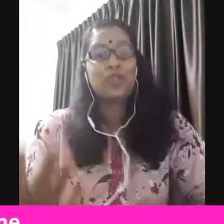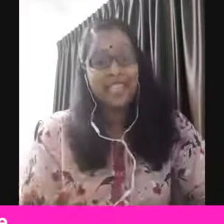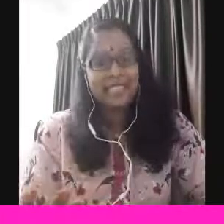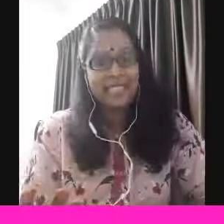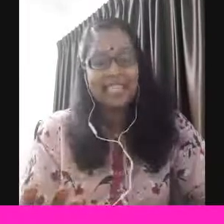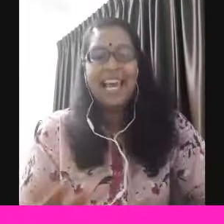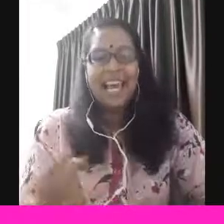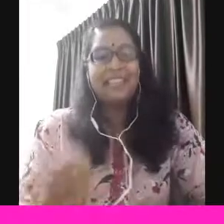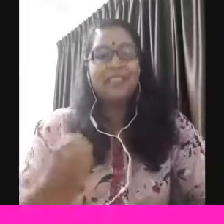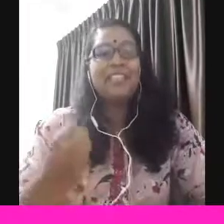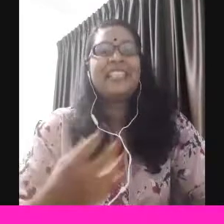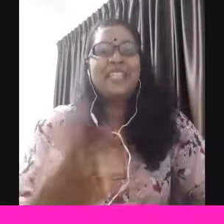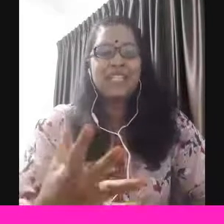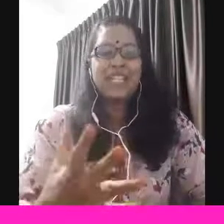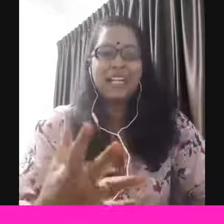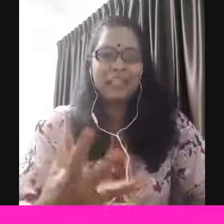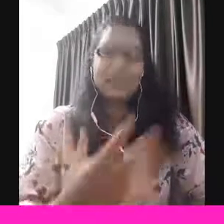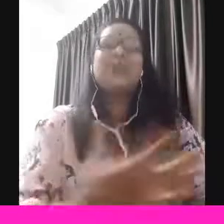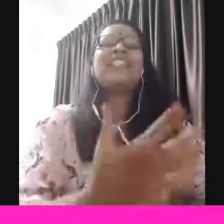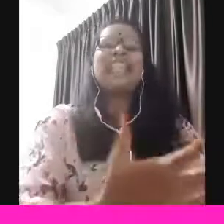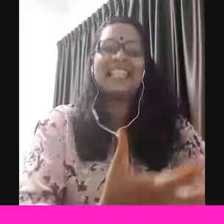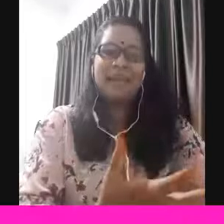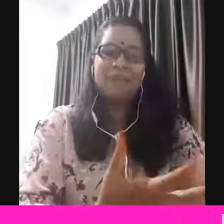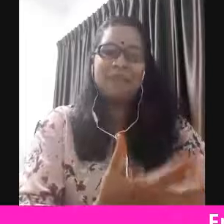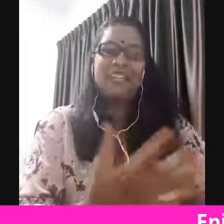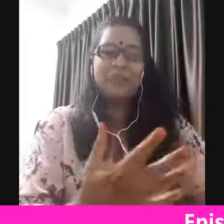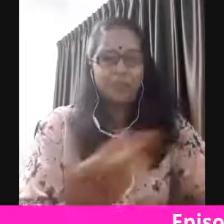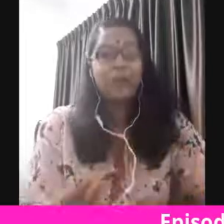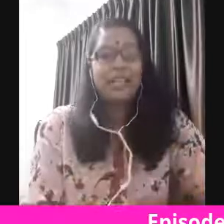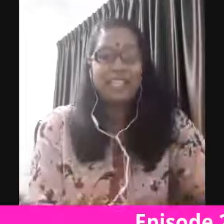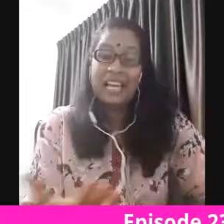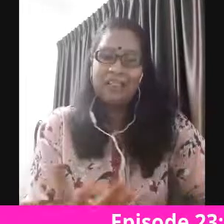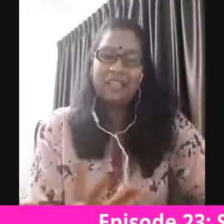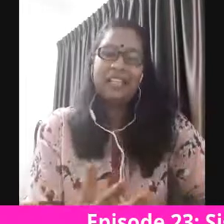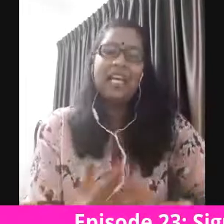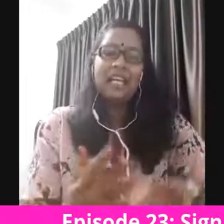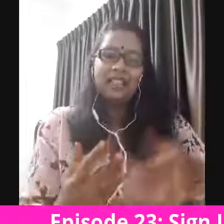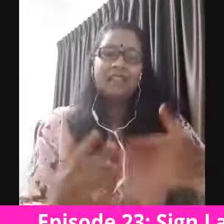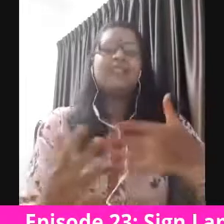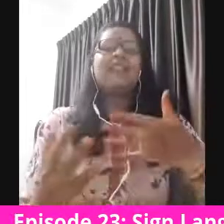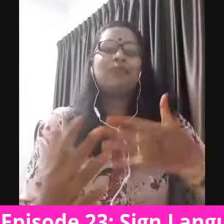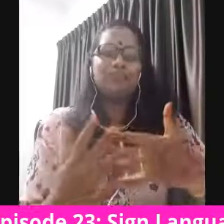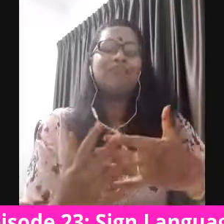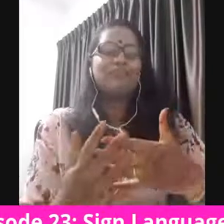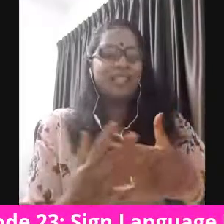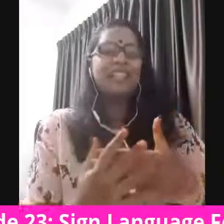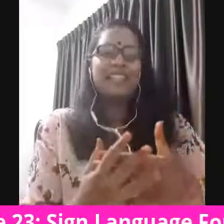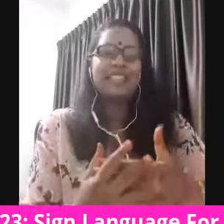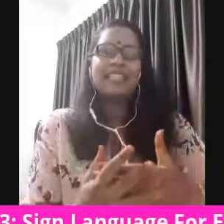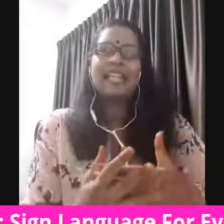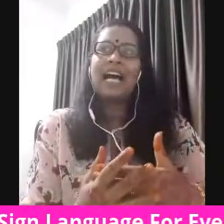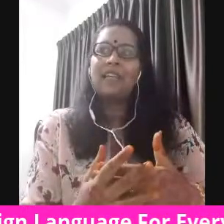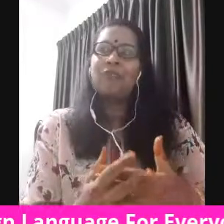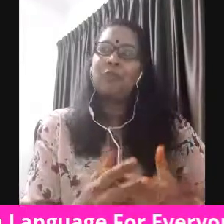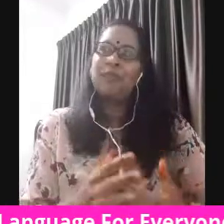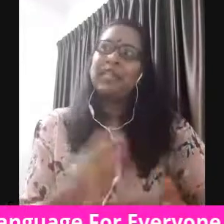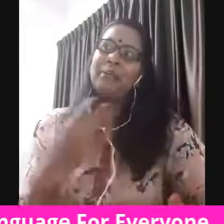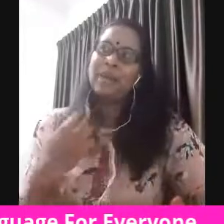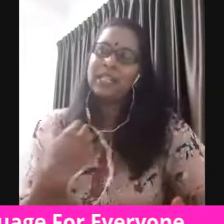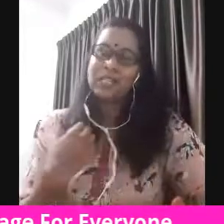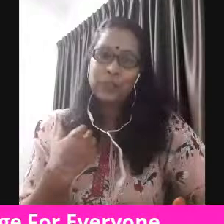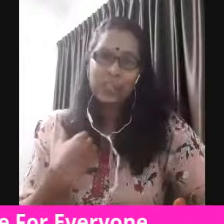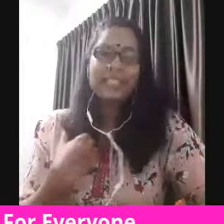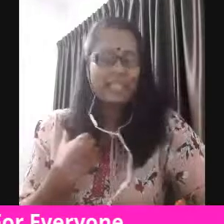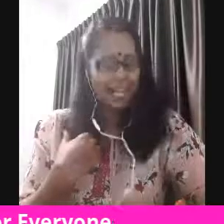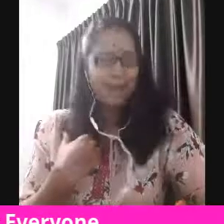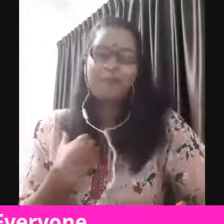back to the society and they will teach students like them who are deaf. And Yeah, that's I the for me,